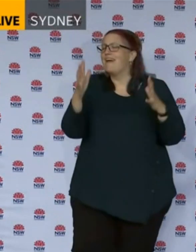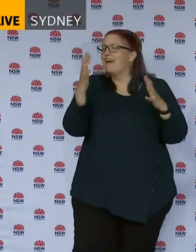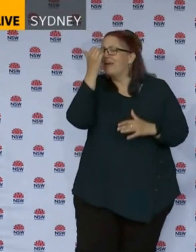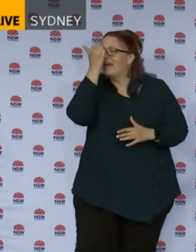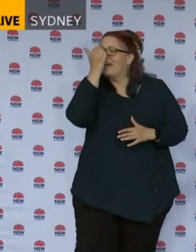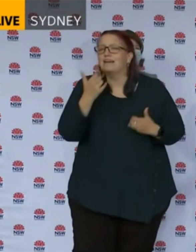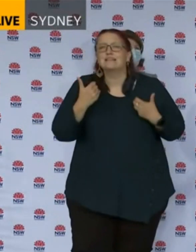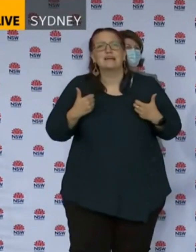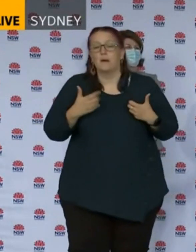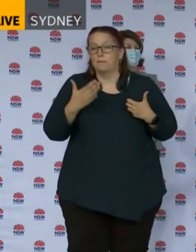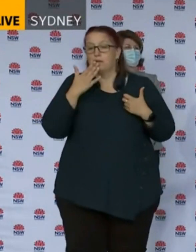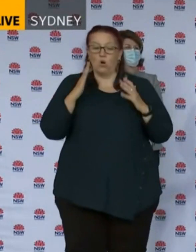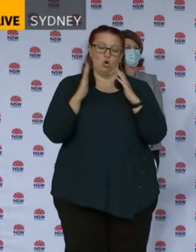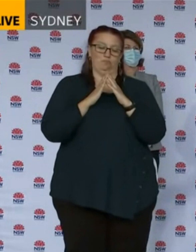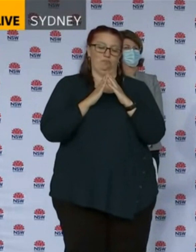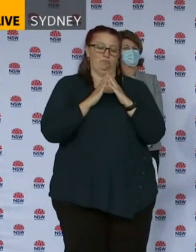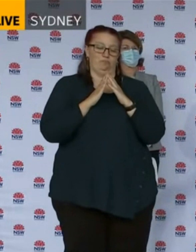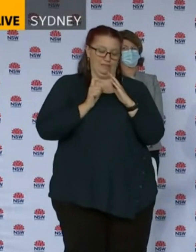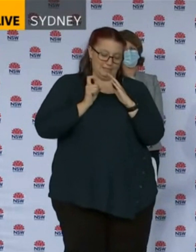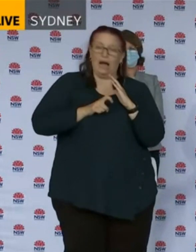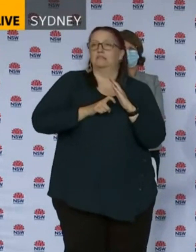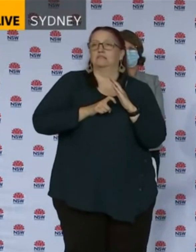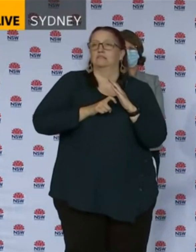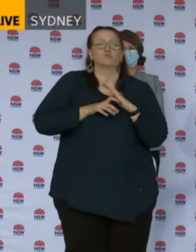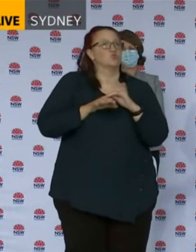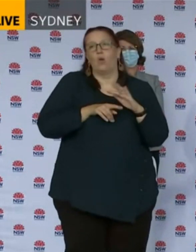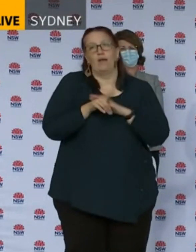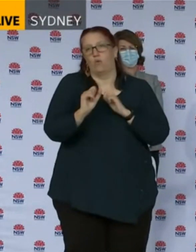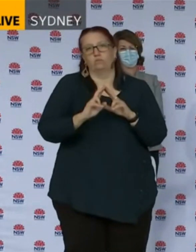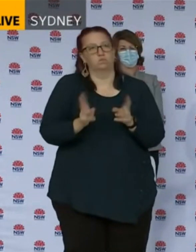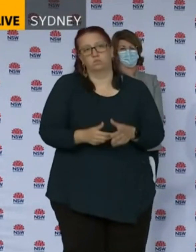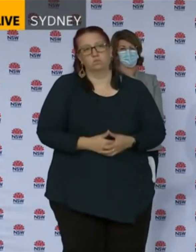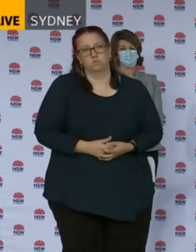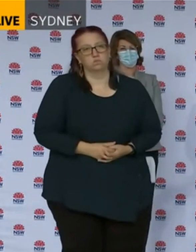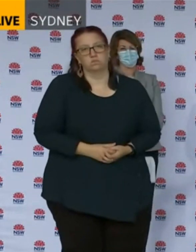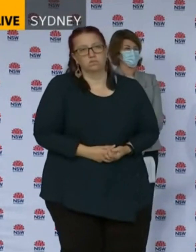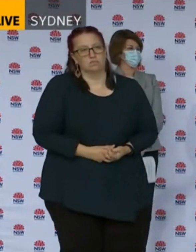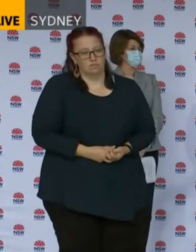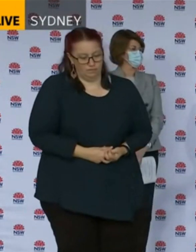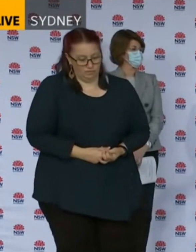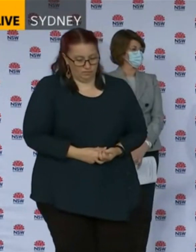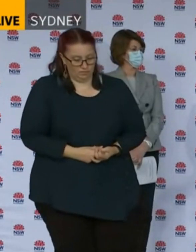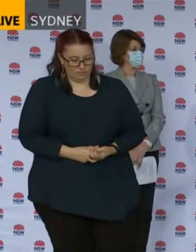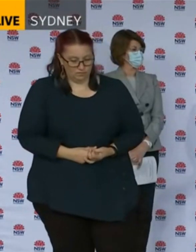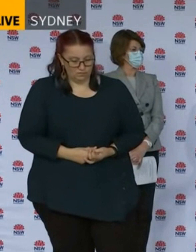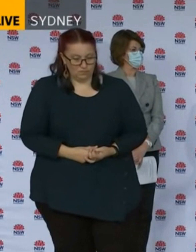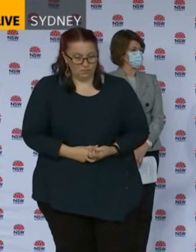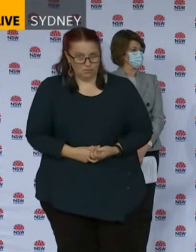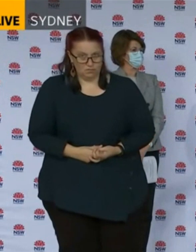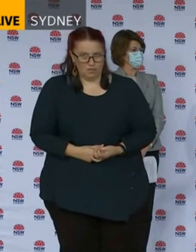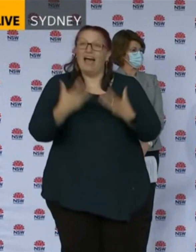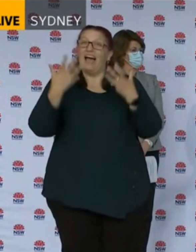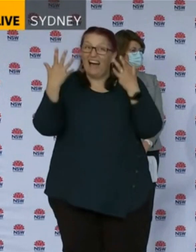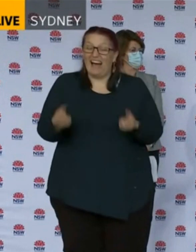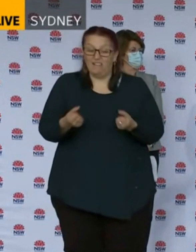got the most minimal of symptoms. In terms of other cases, we can confirm that there's